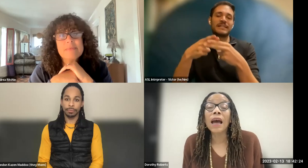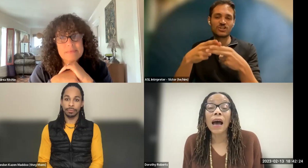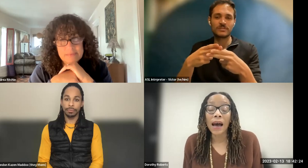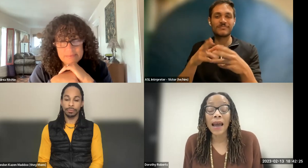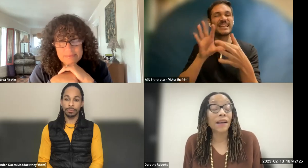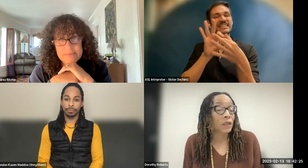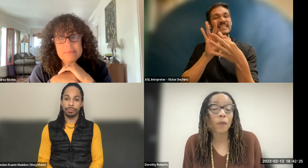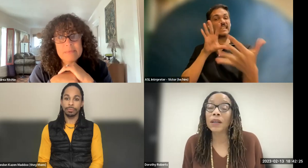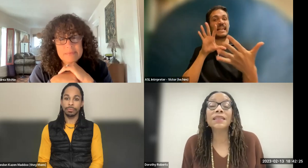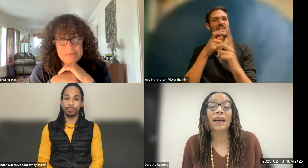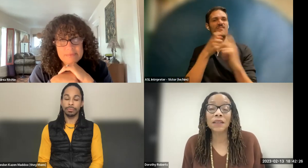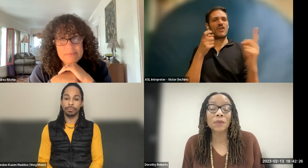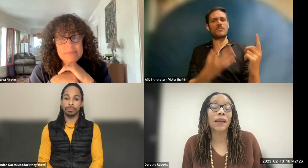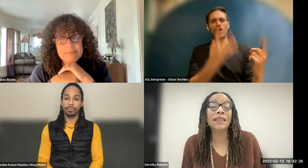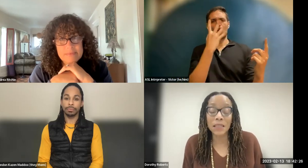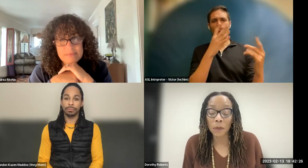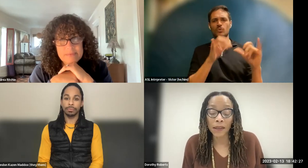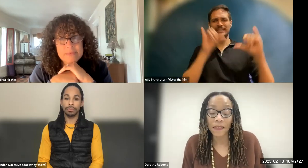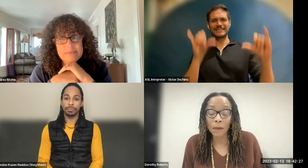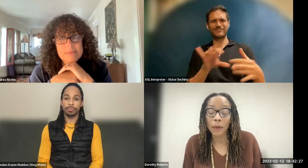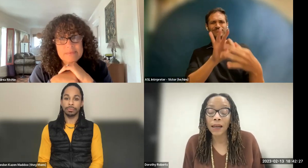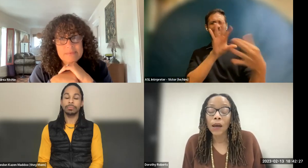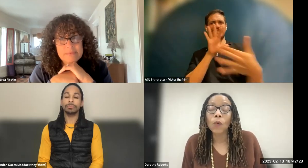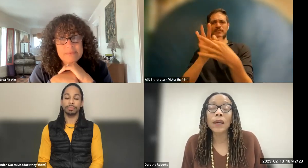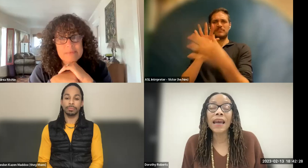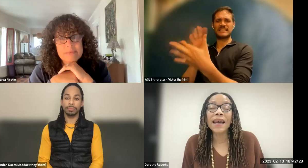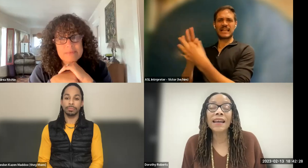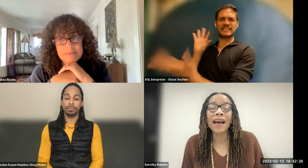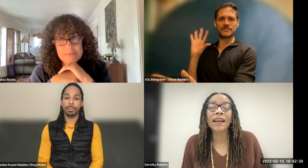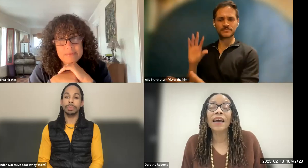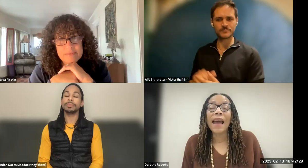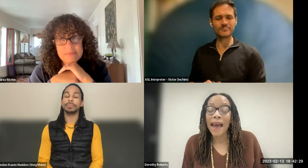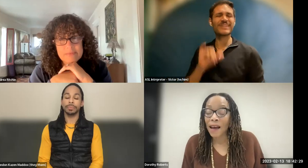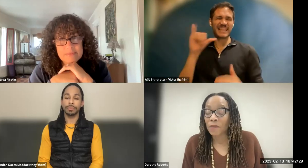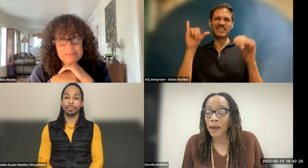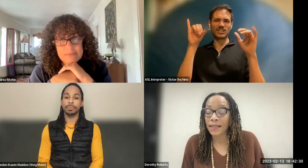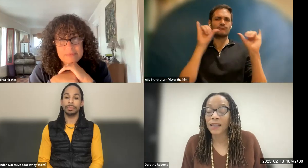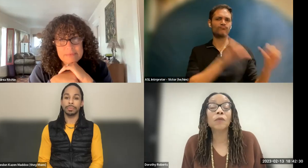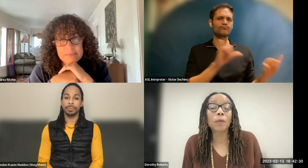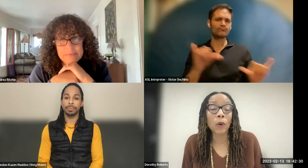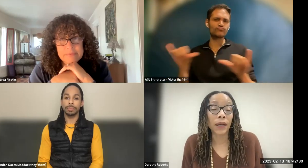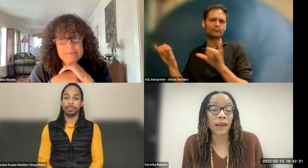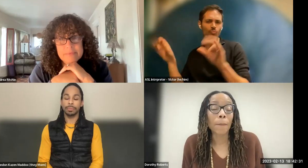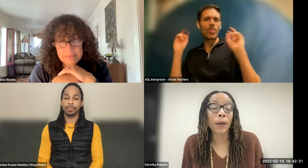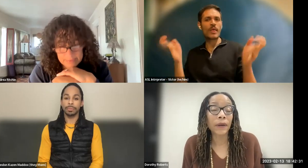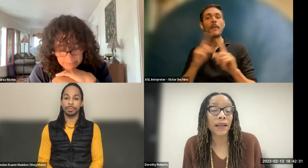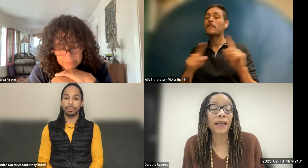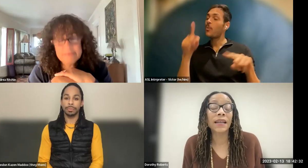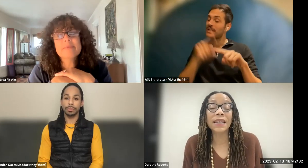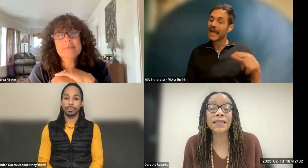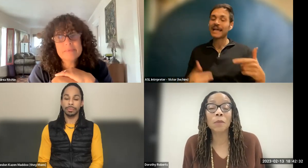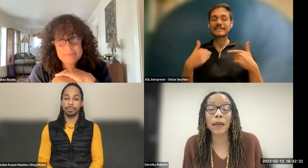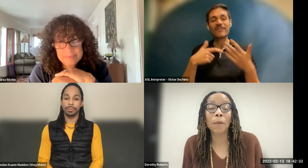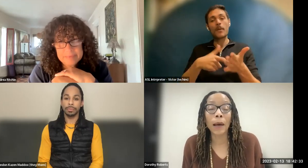systems. And others pointed this out as well. I think this has been a theme, but we cannot have mandated reporting, period.